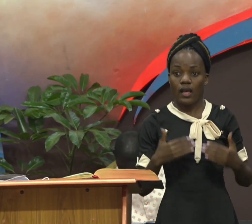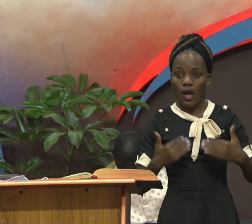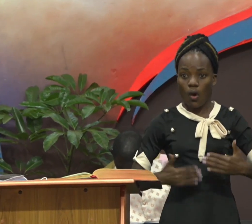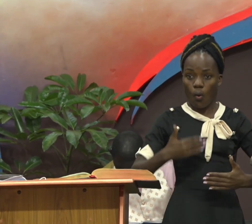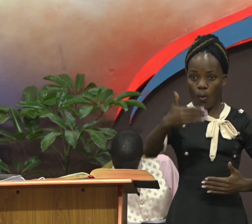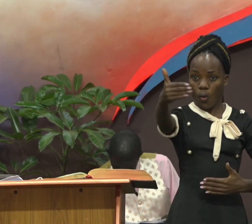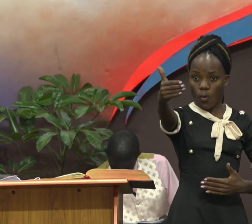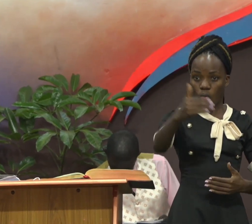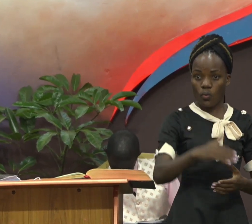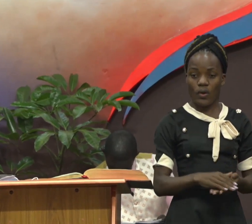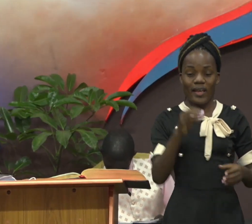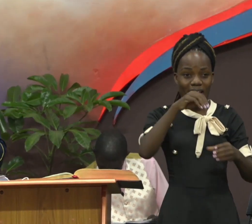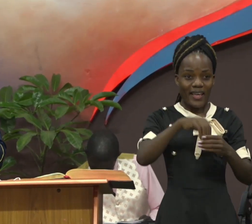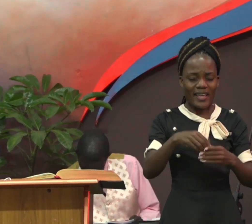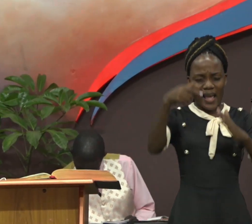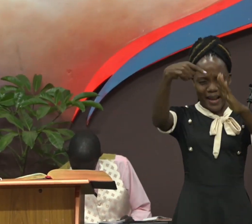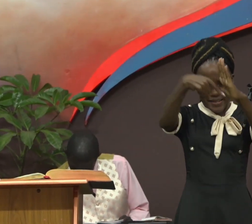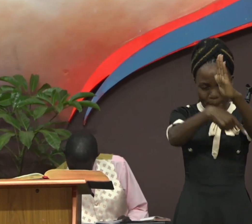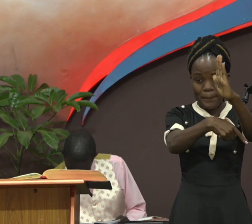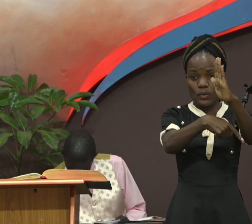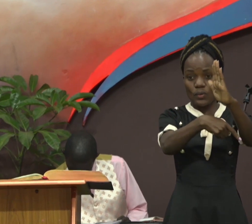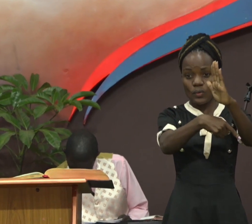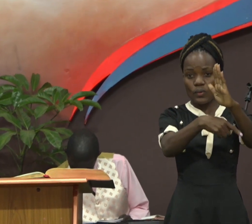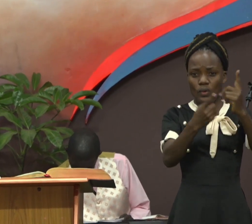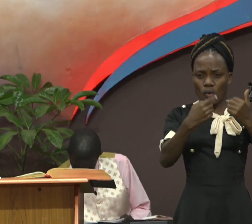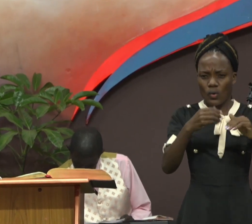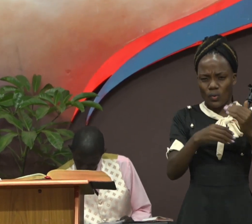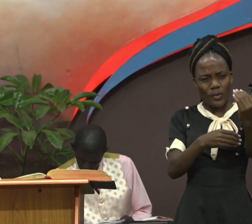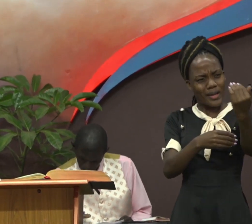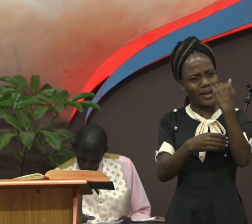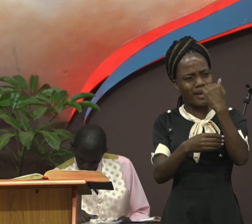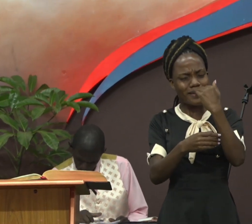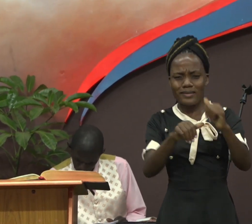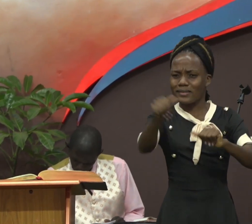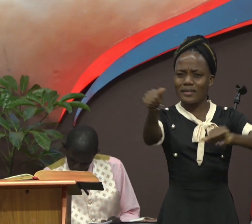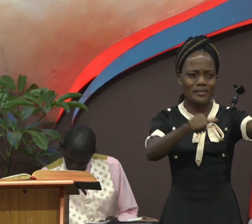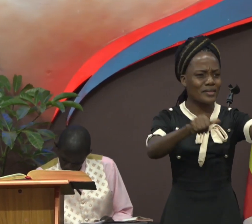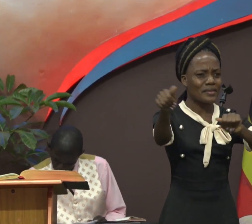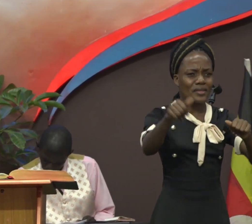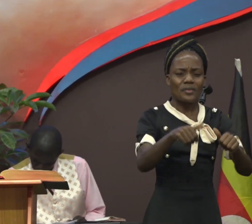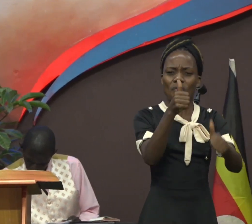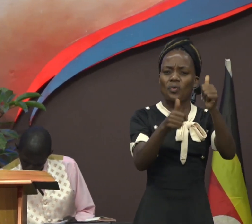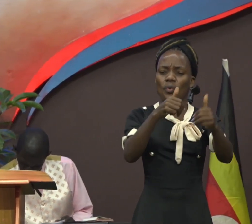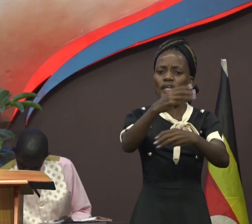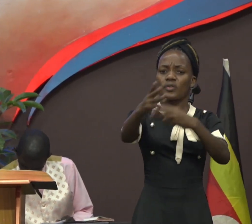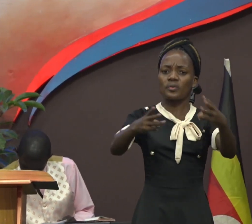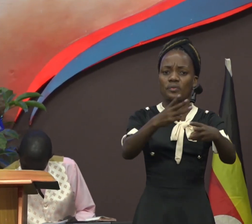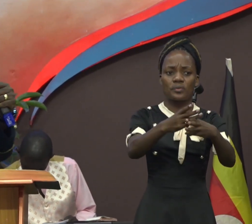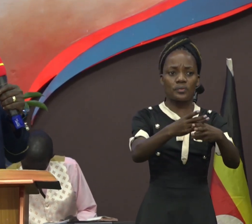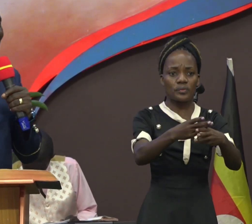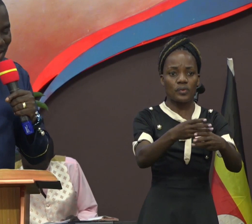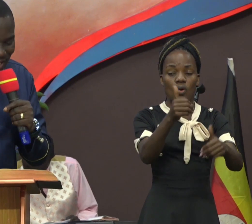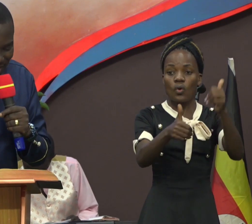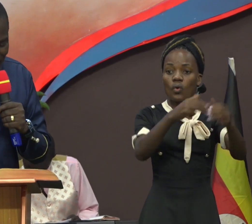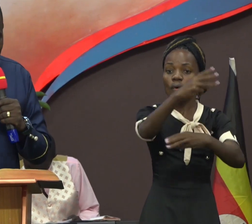In eternal. Mu buziba. In the deep. Let us first ask ourselves in which world.